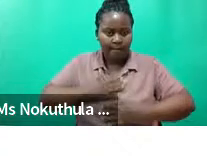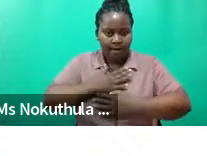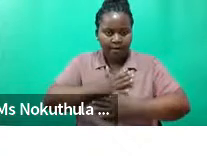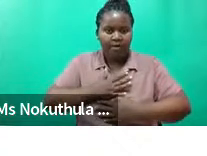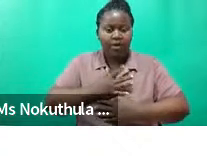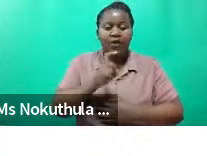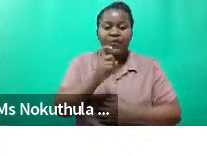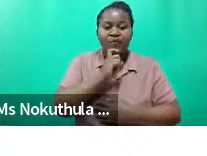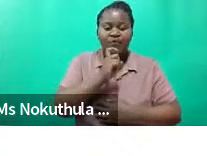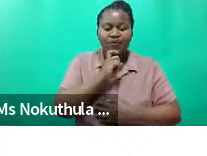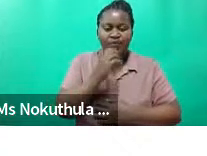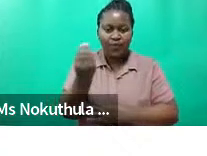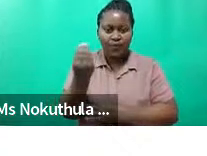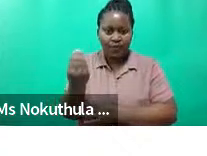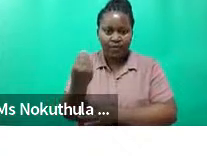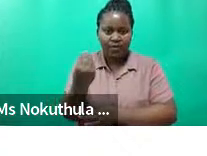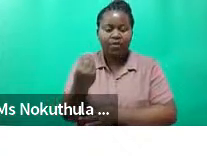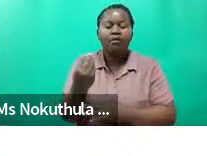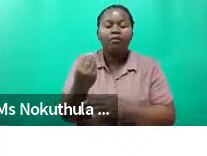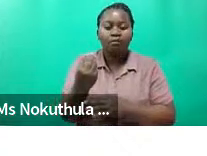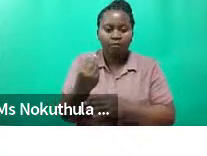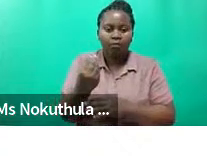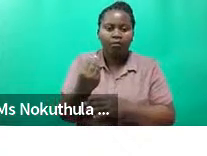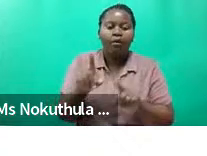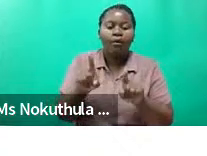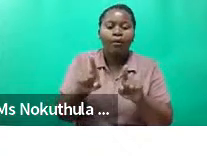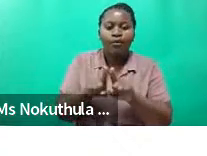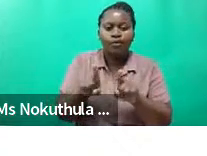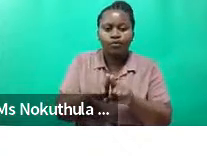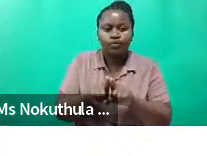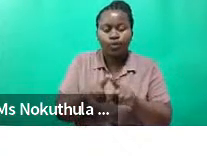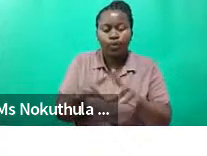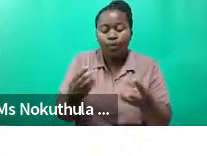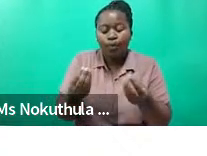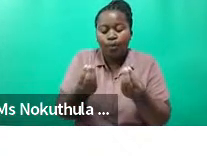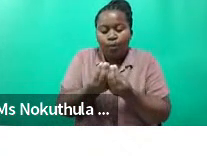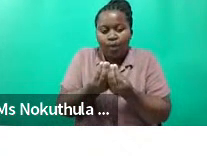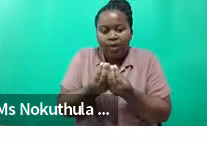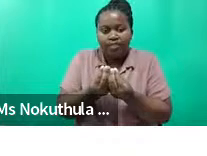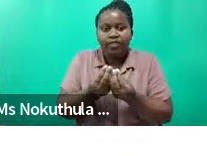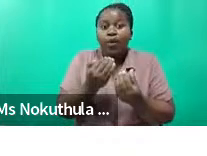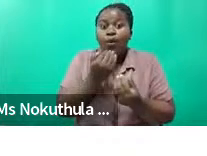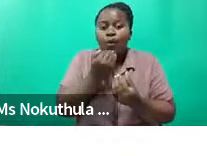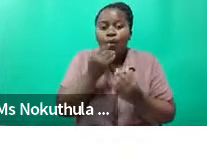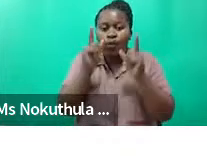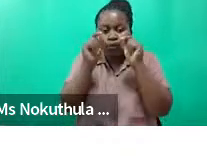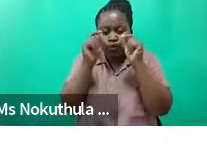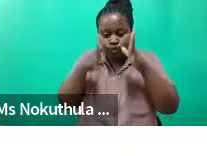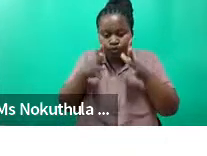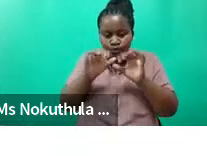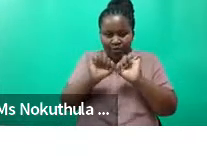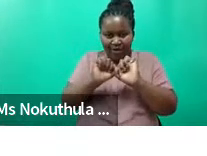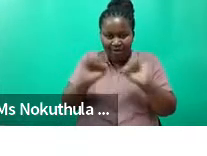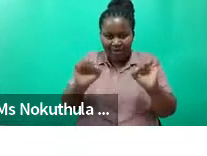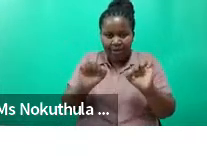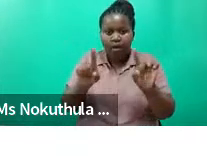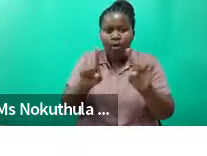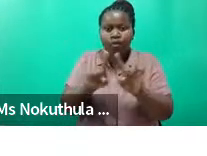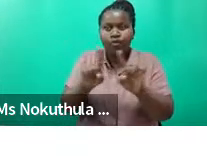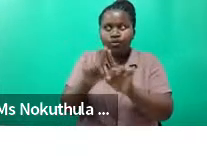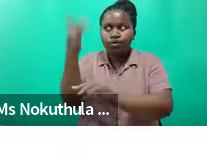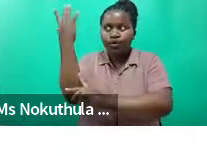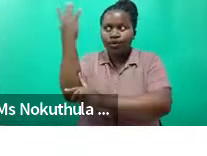WhatsApp platform with her tutor, with her lecturers as